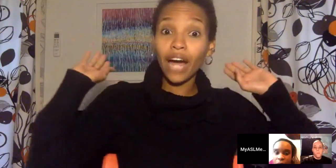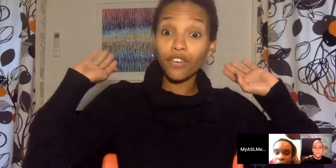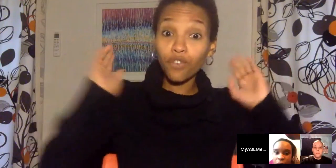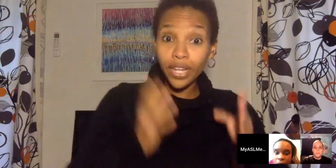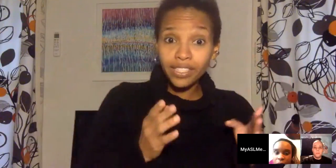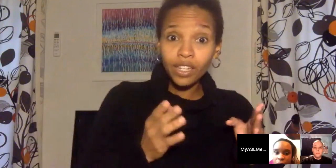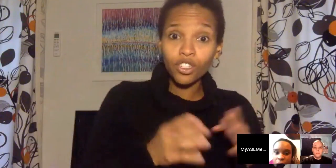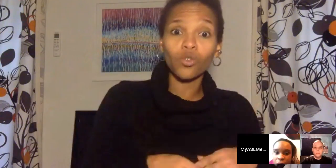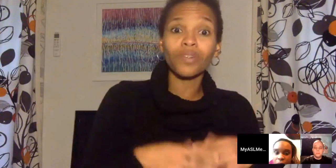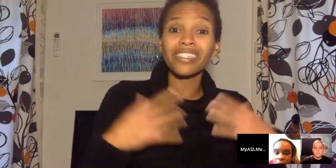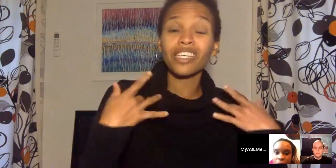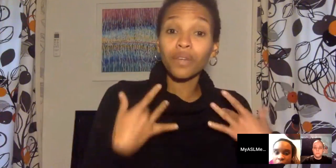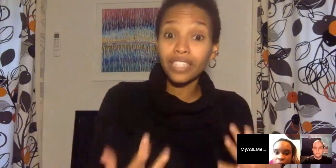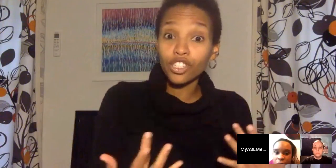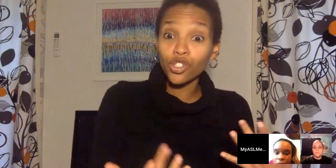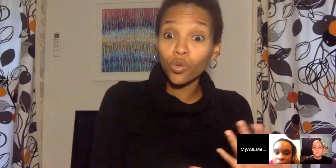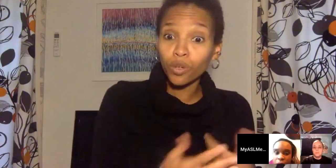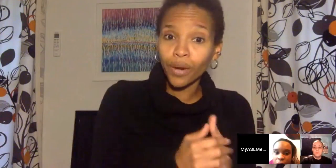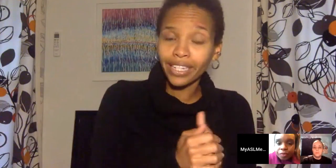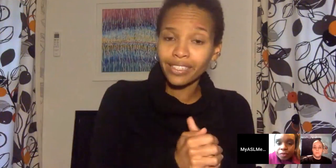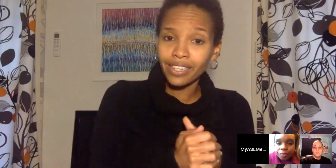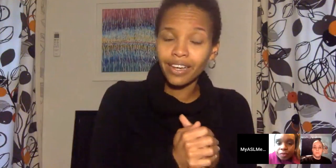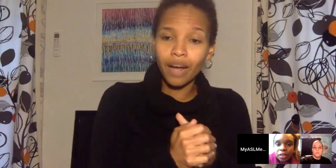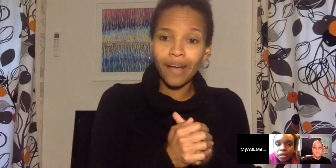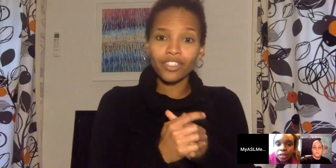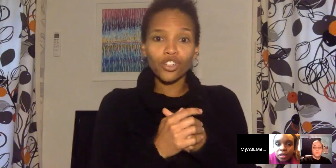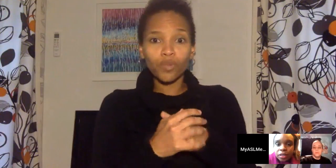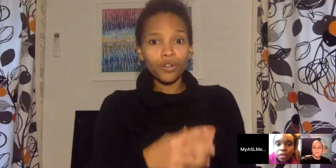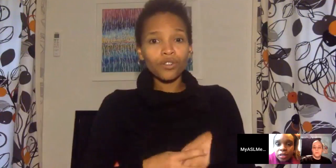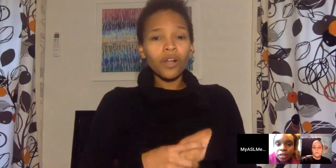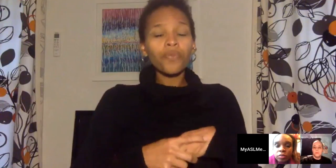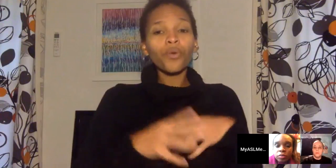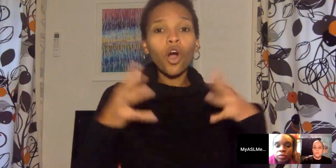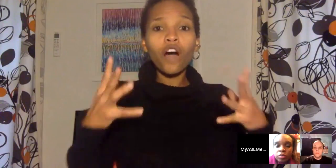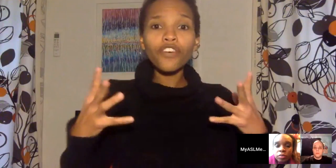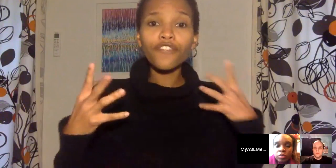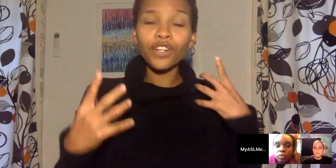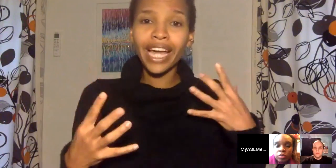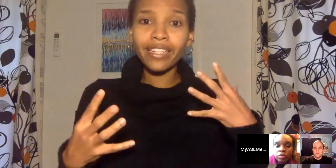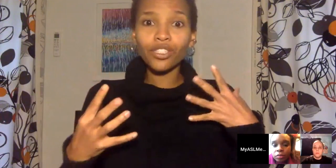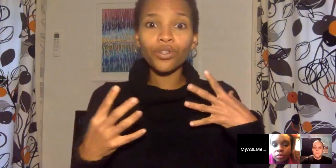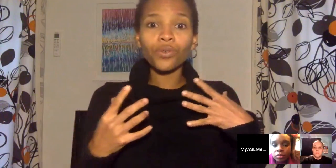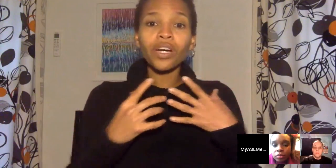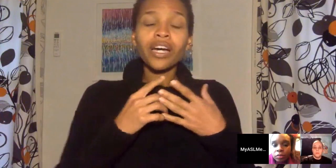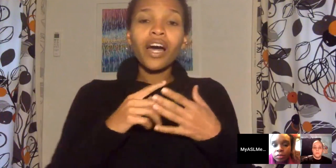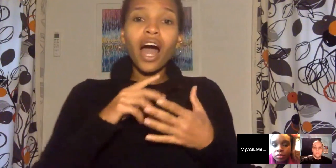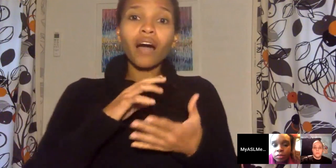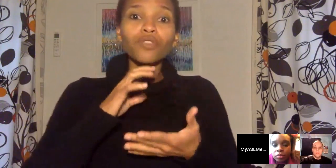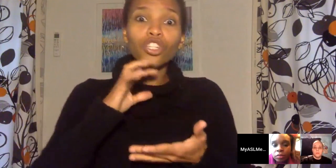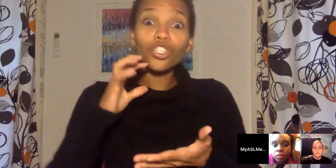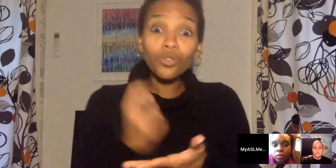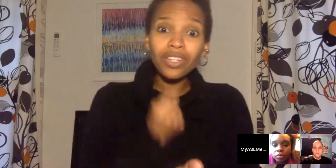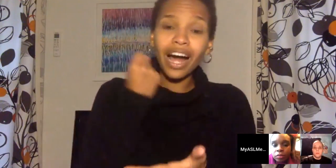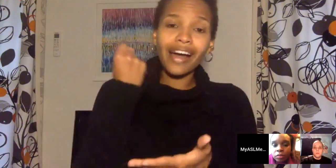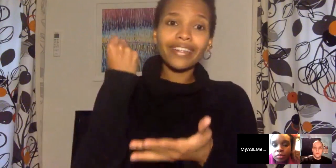to voice it, which is what we typically do when we're practicing as interpreters, we often forget to